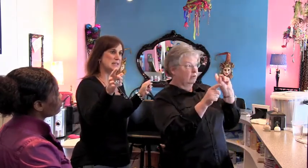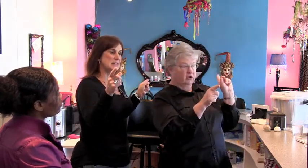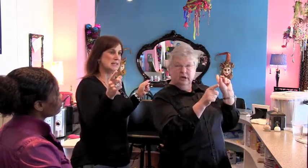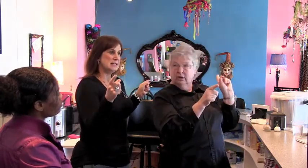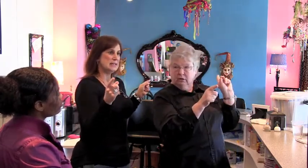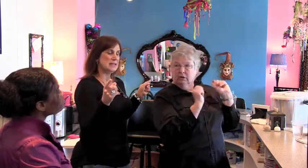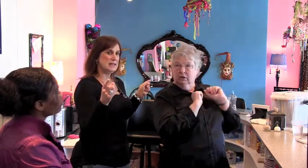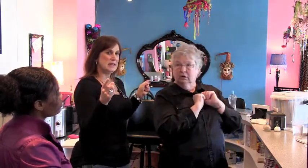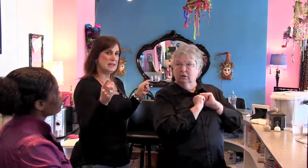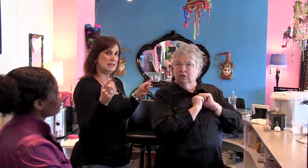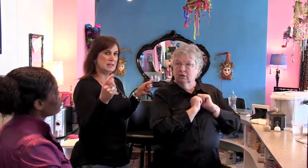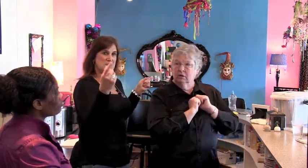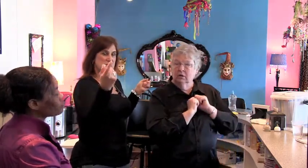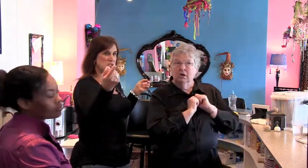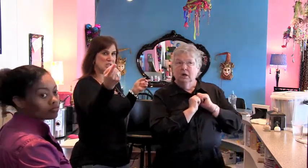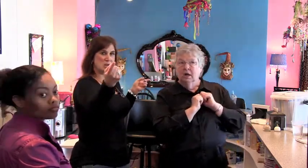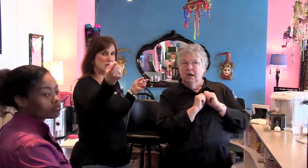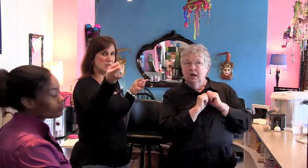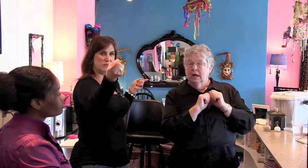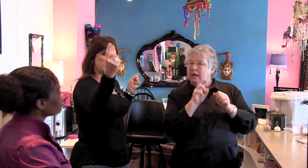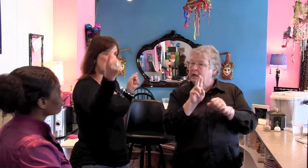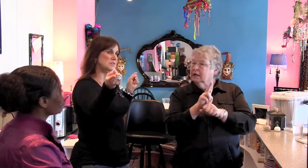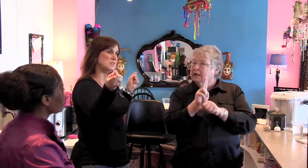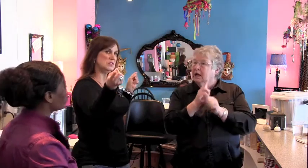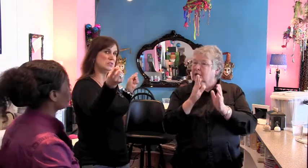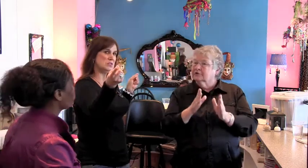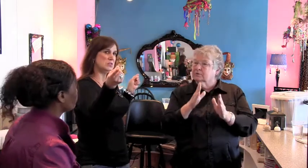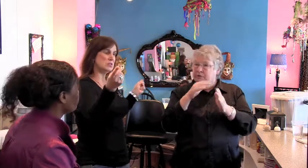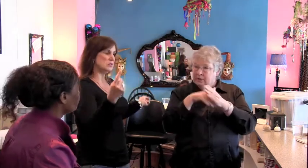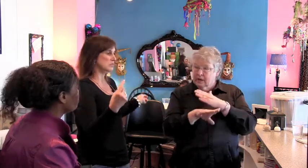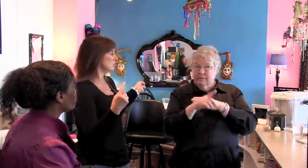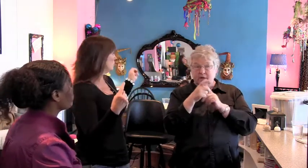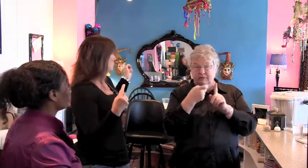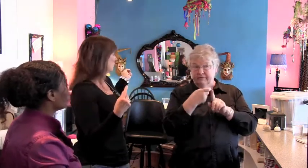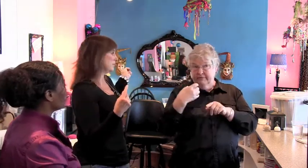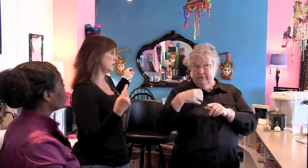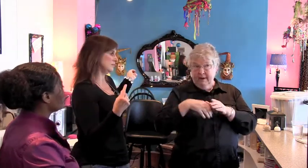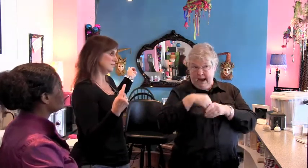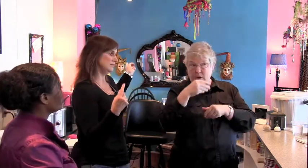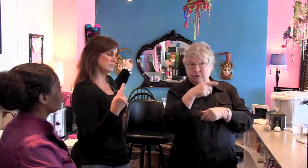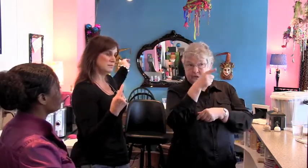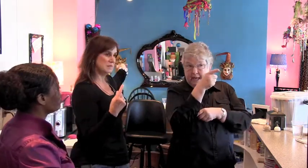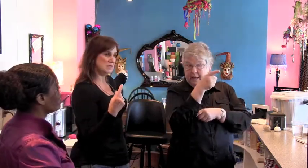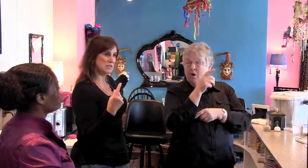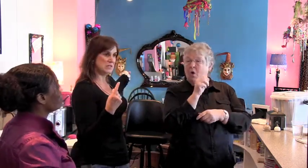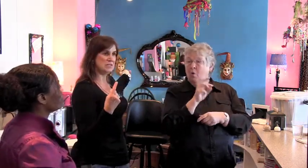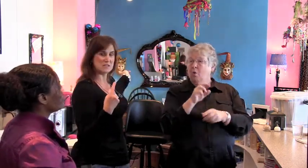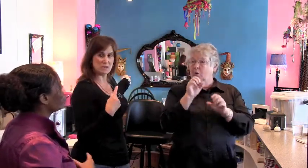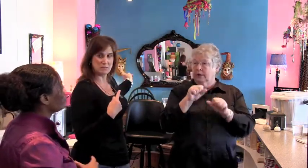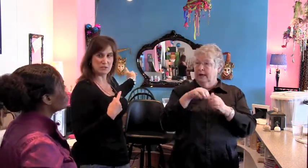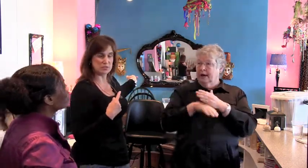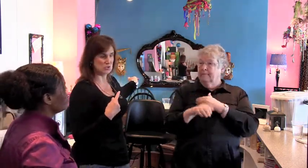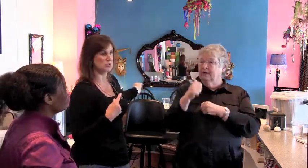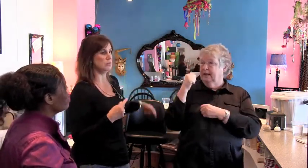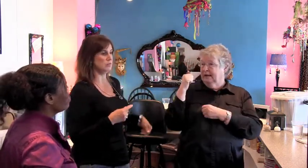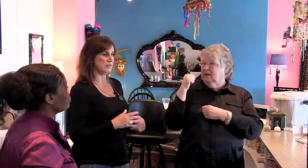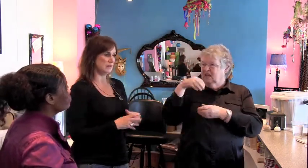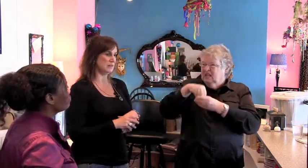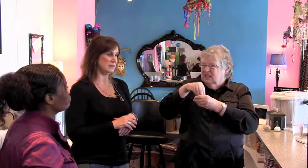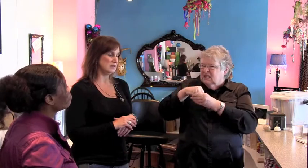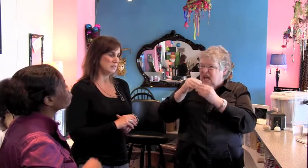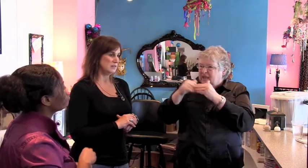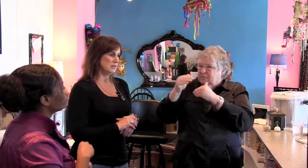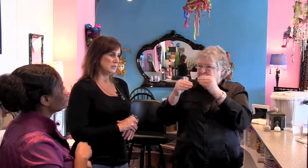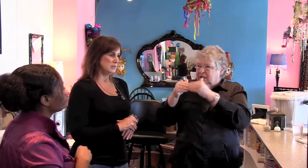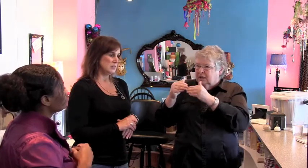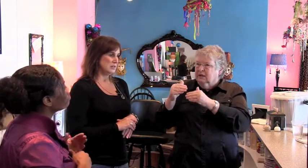restaurant. And customers can come in from the outside door or from the inside the building door over